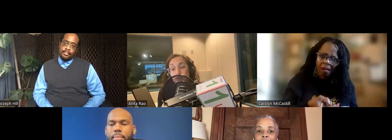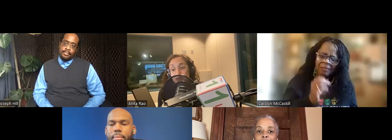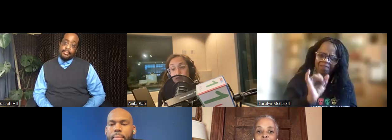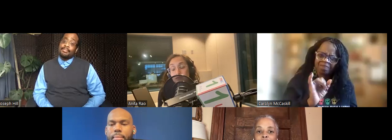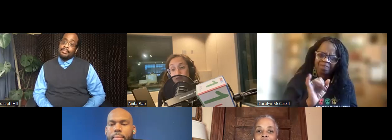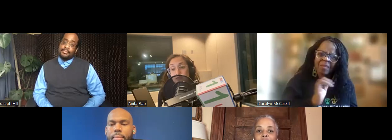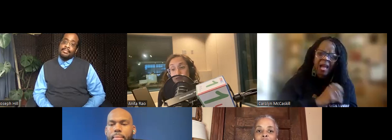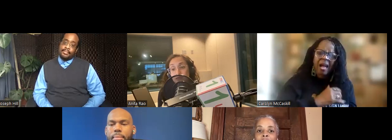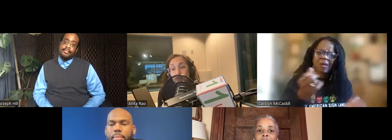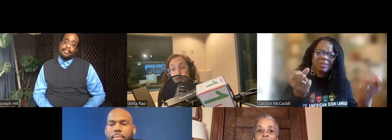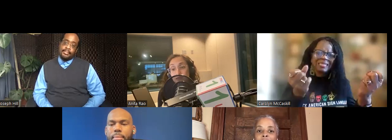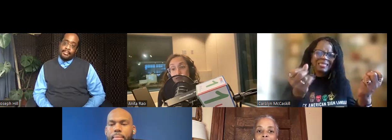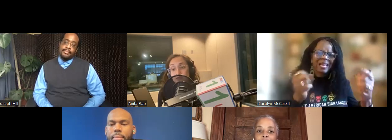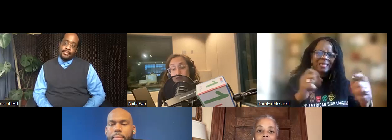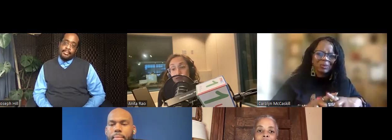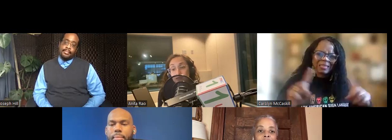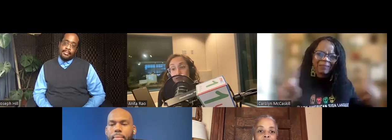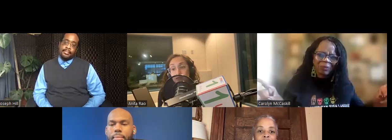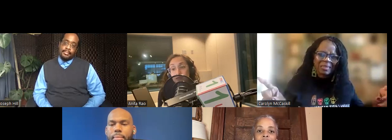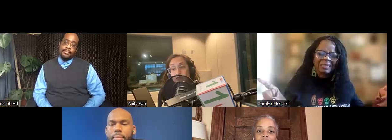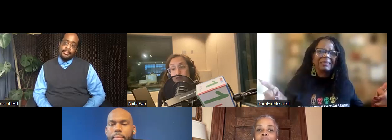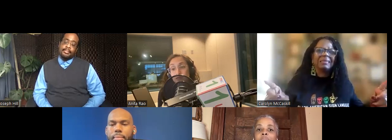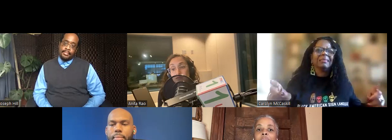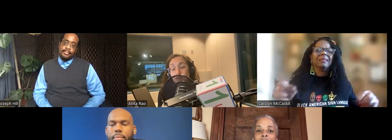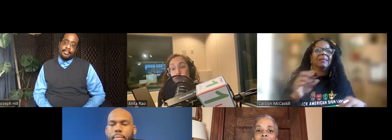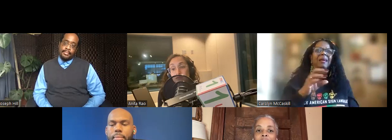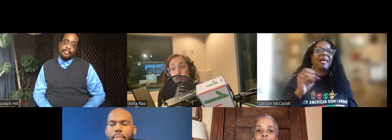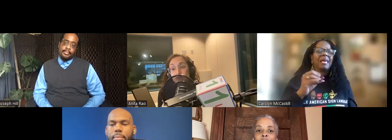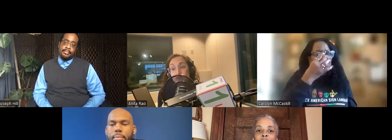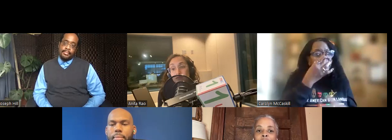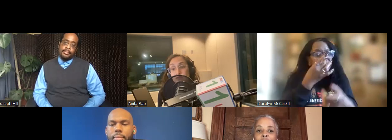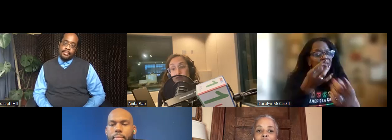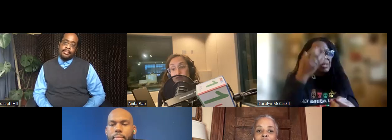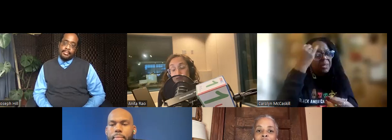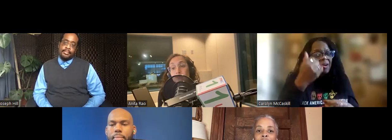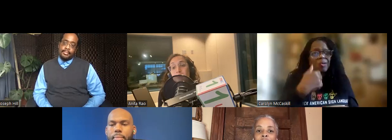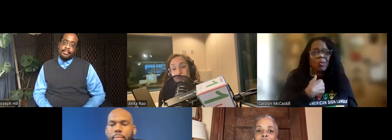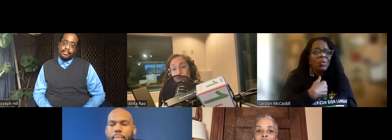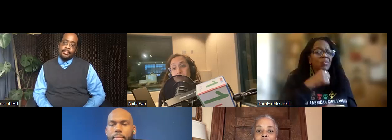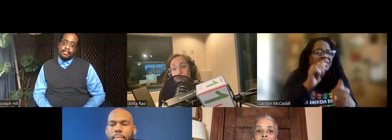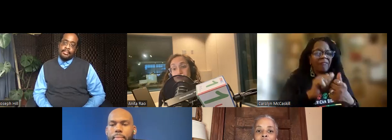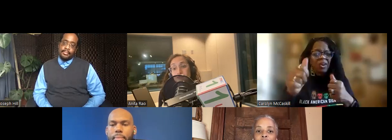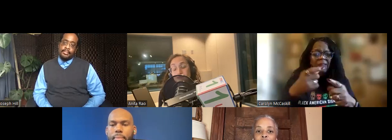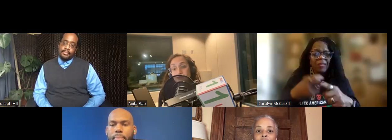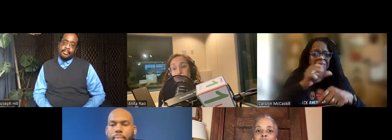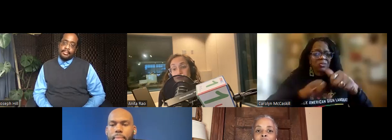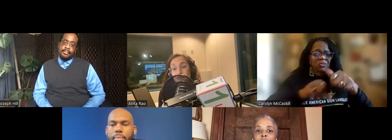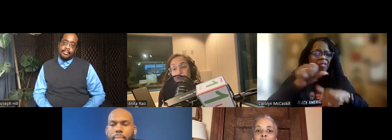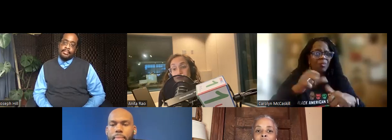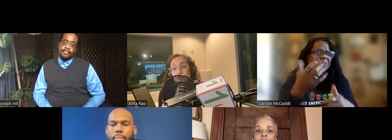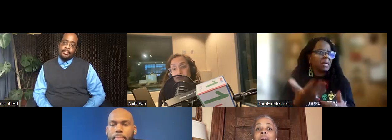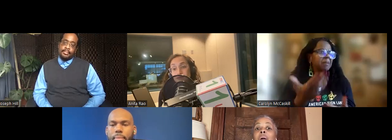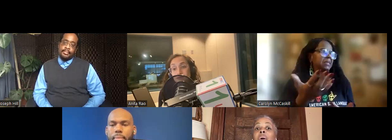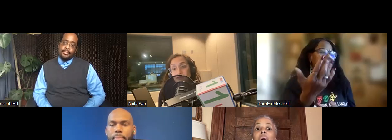Black deaf school. And that's where I became kind of shocked. My signing was so different, and their signing was so different. And that